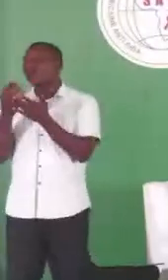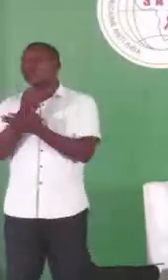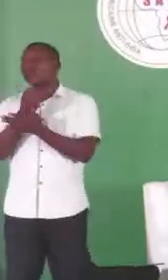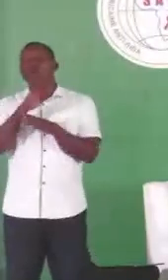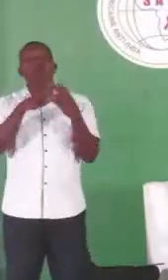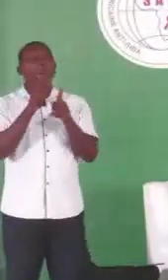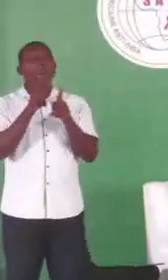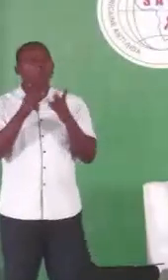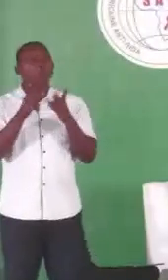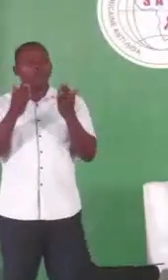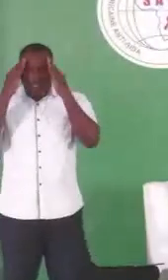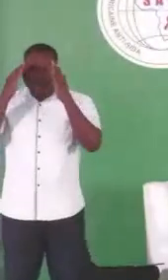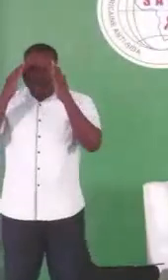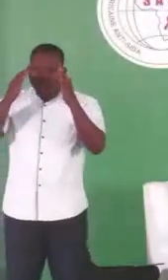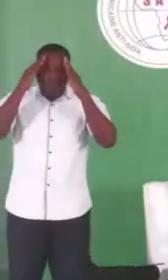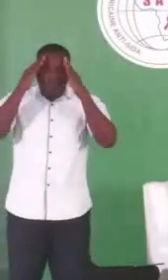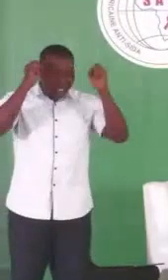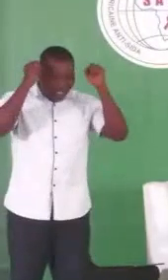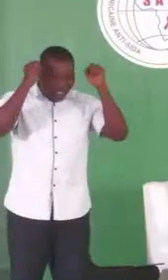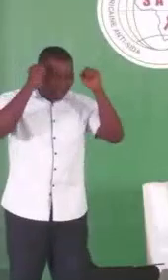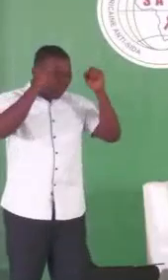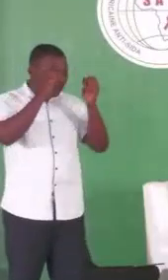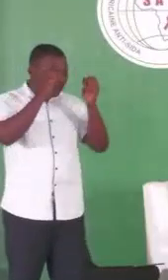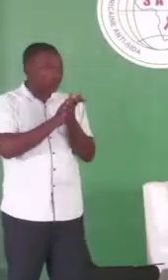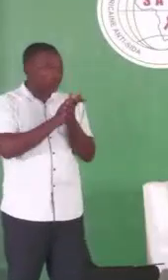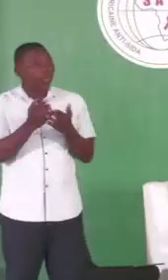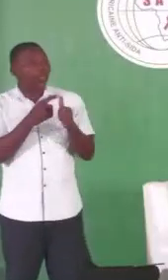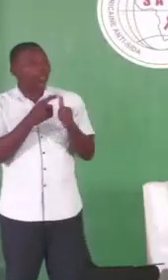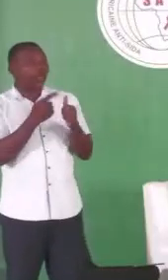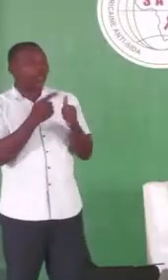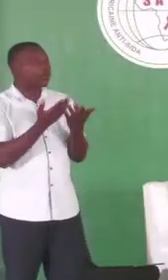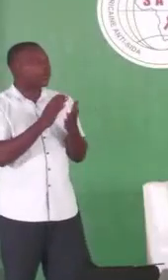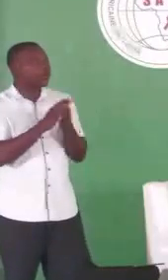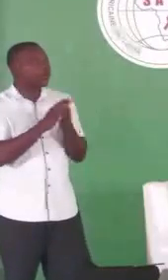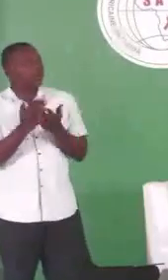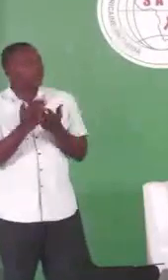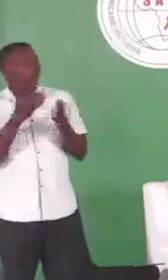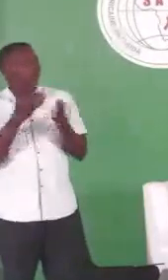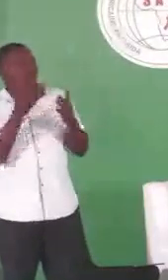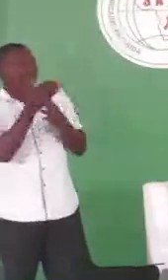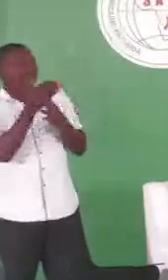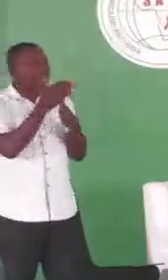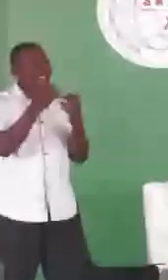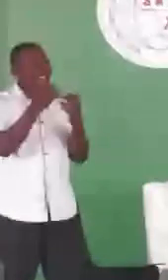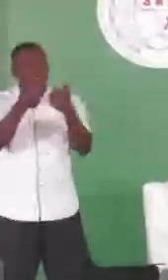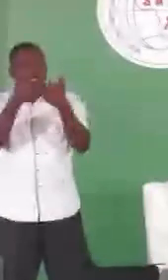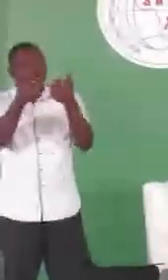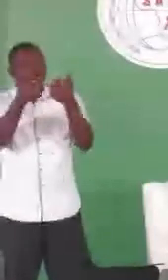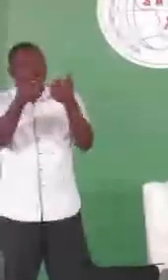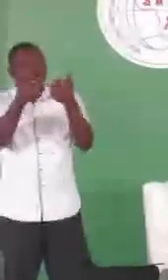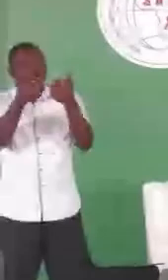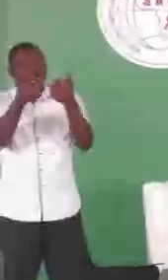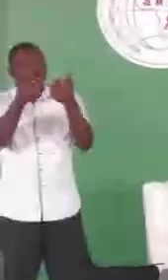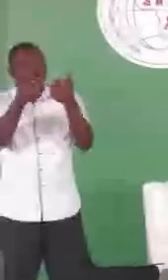pay serious attention to this. First of all, the benzathine penicillin access challenges of